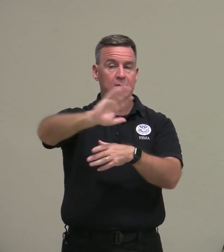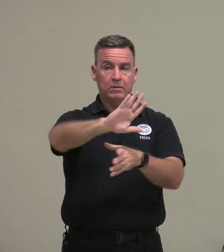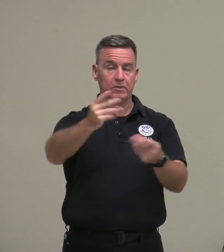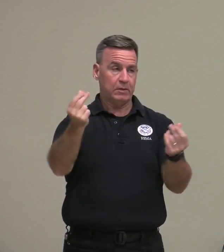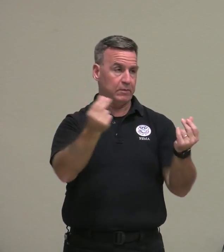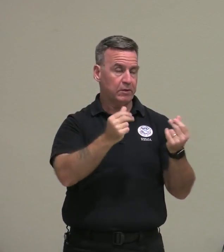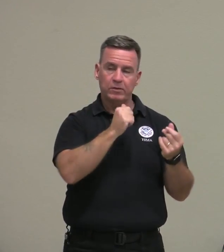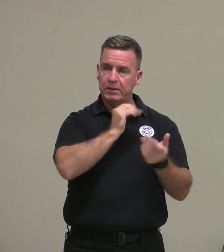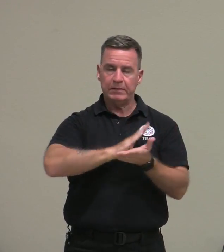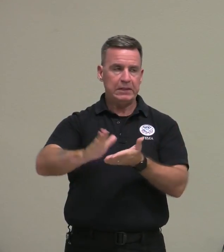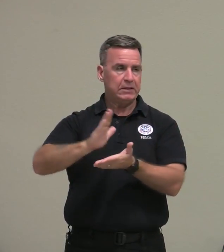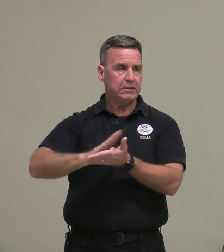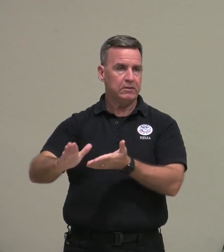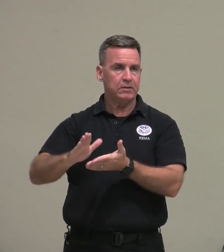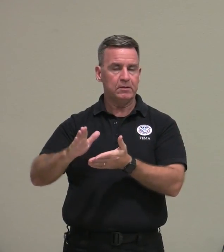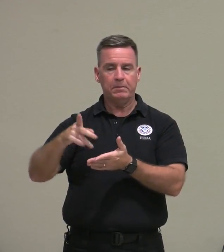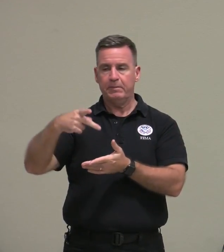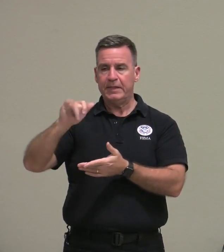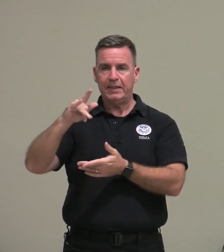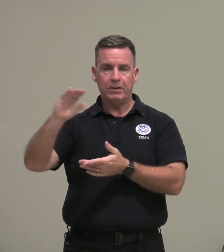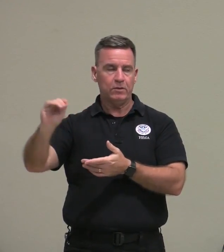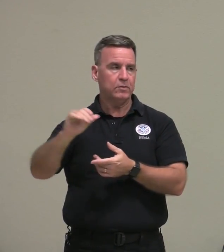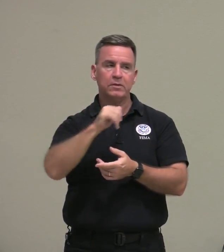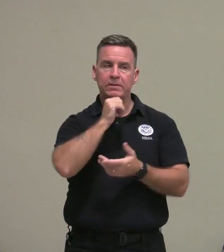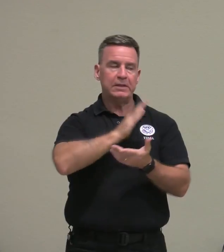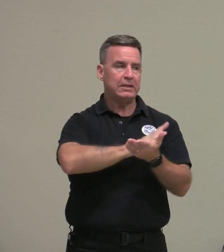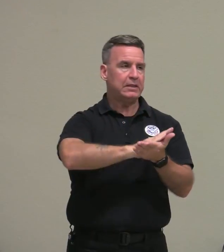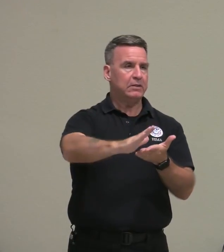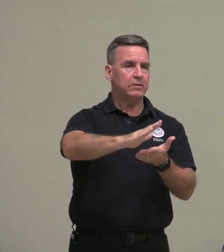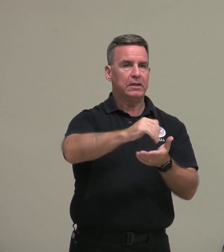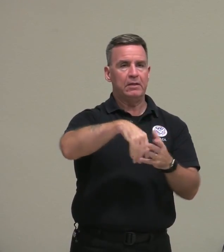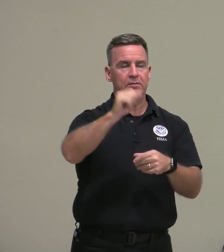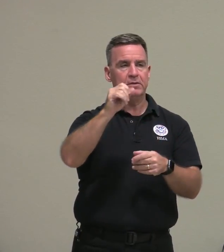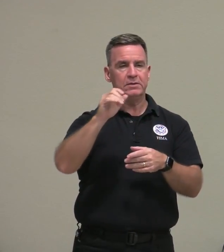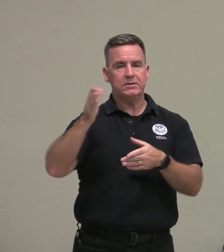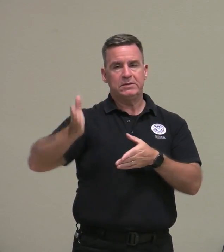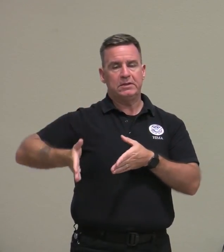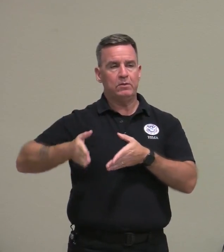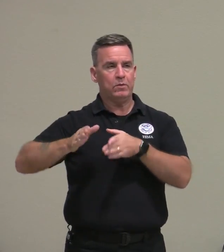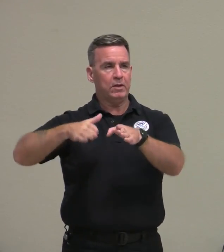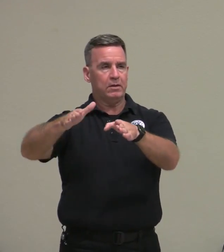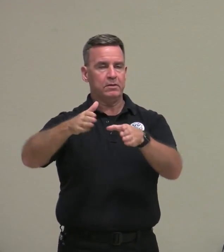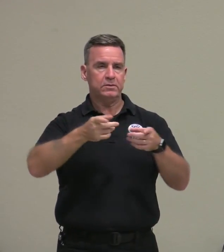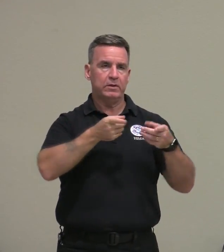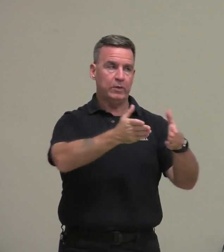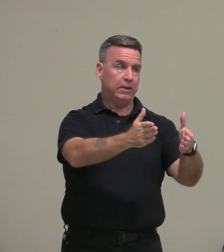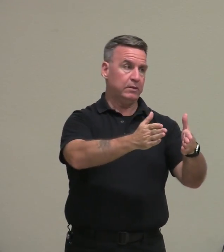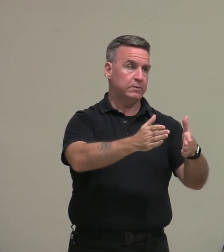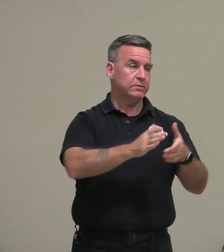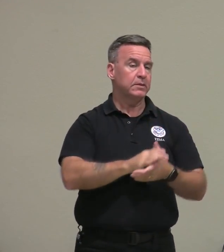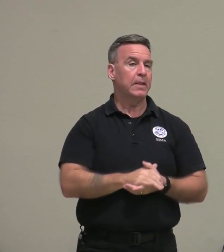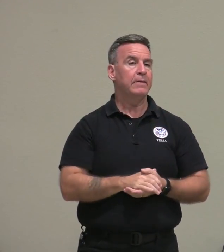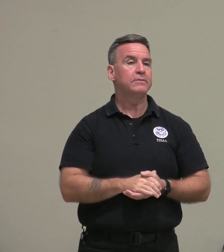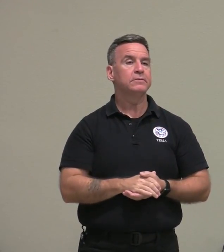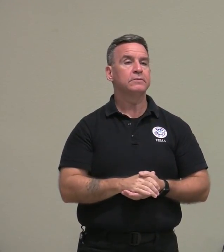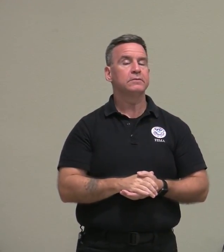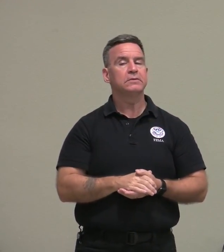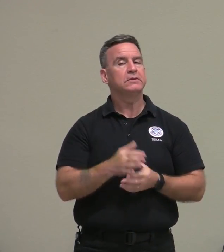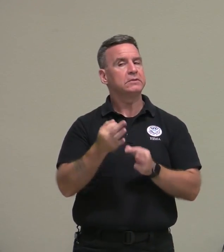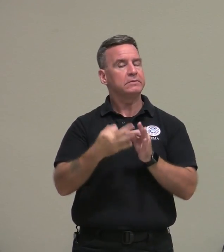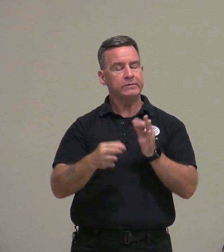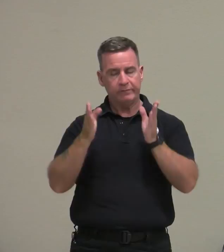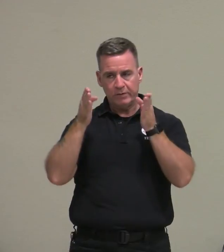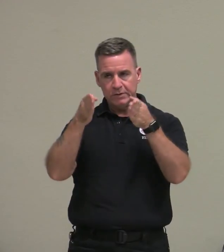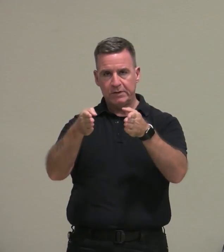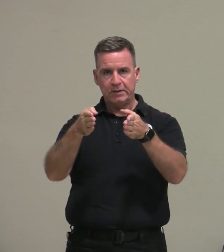property. We will not be clearing patios. We will not be clearing sidewalks, driveways. We'll simply